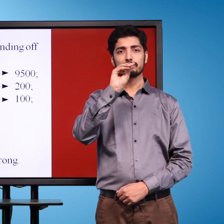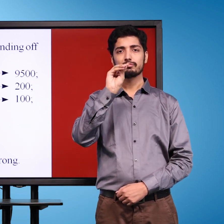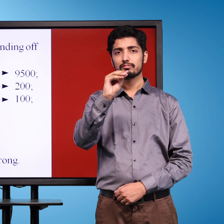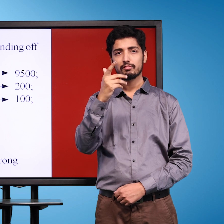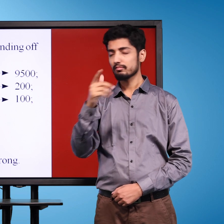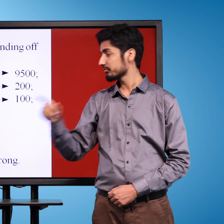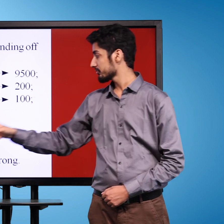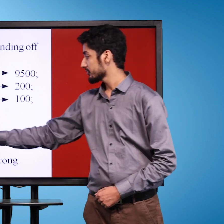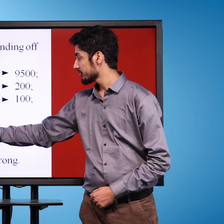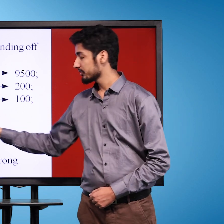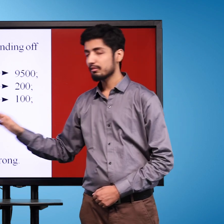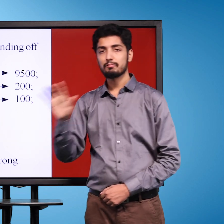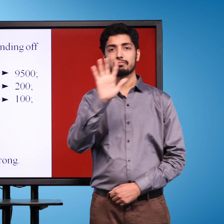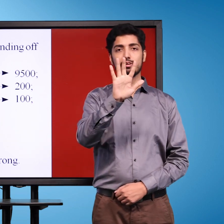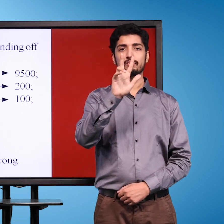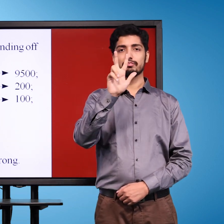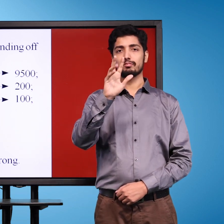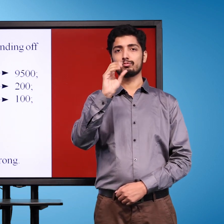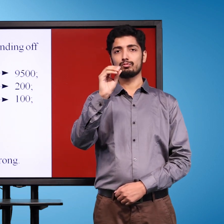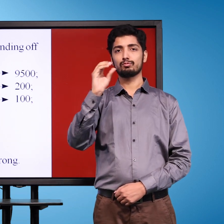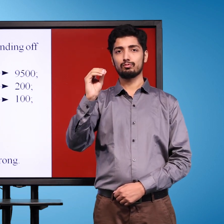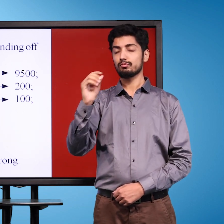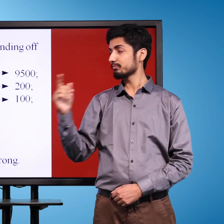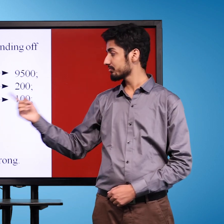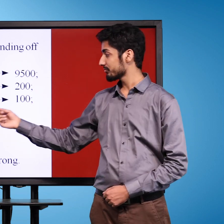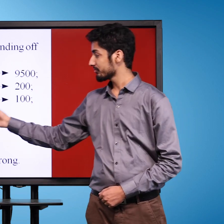5,750 as 5,800.